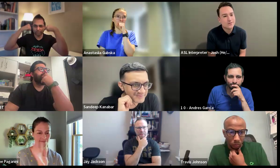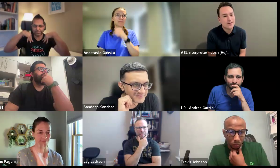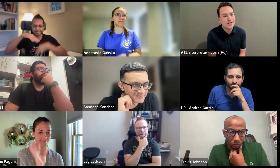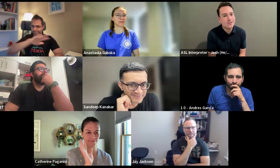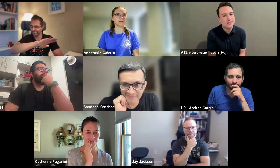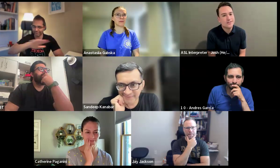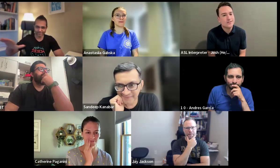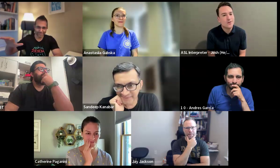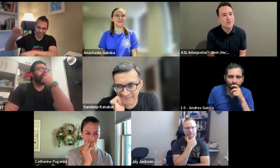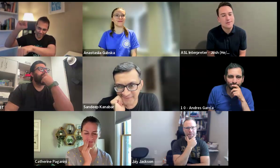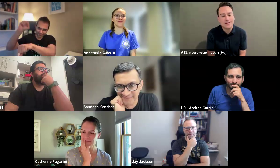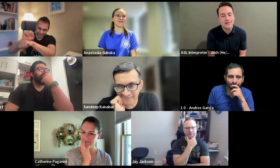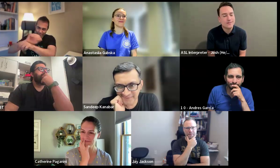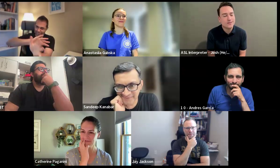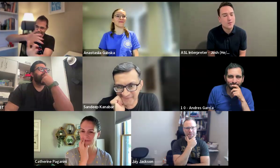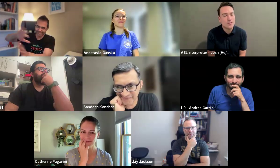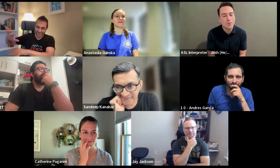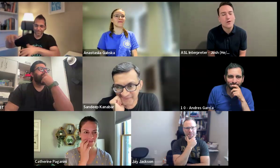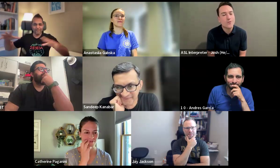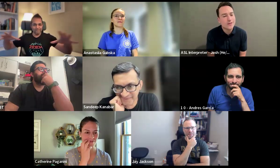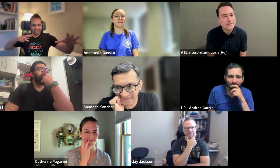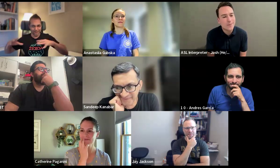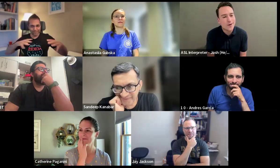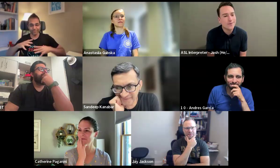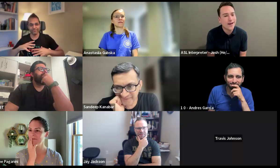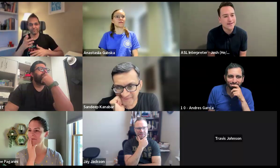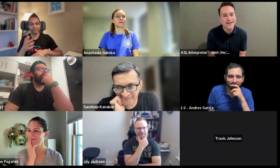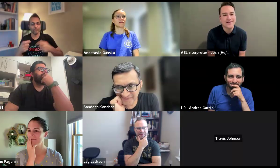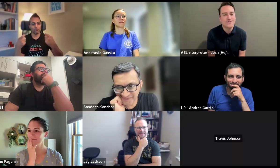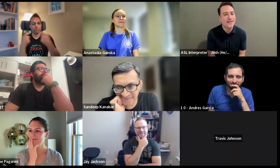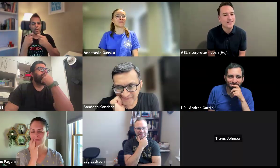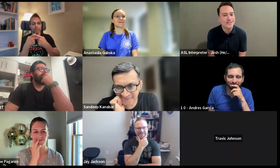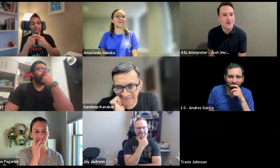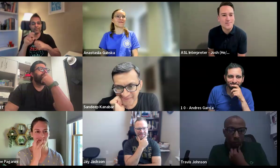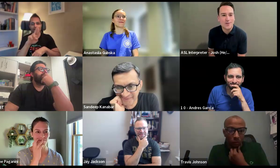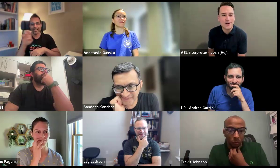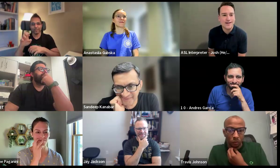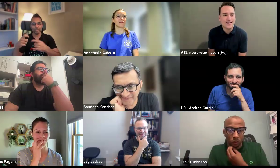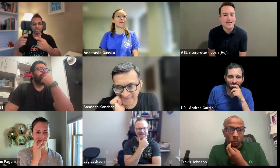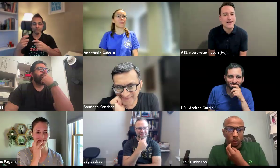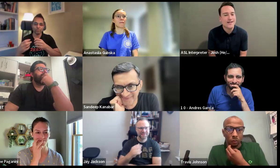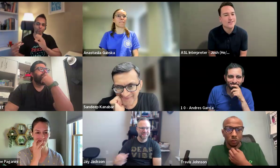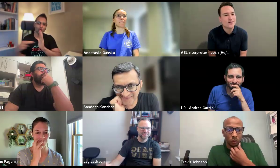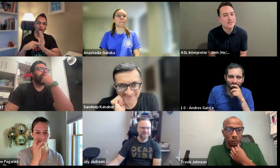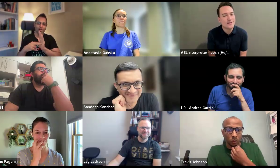those vacations. Don't work through the summer, okay? Vacations are important. It's good